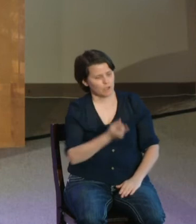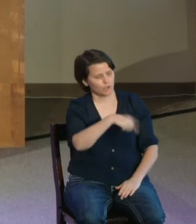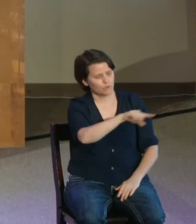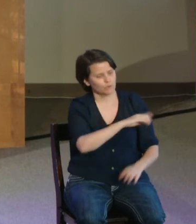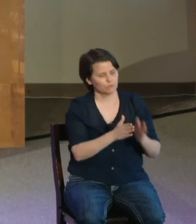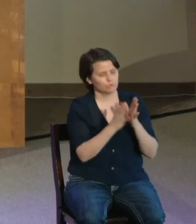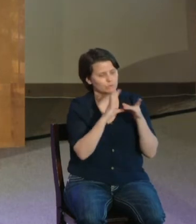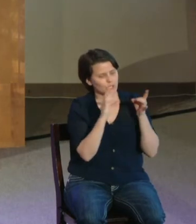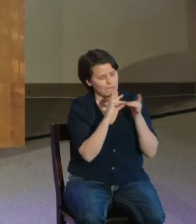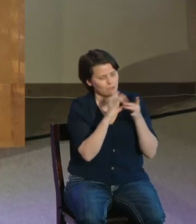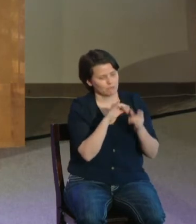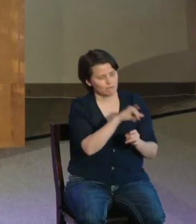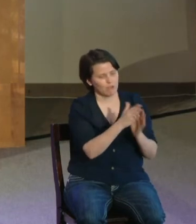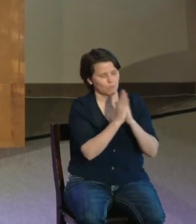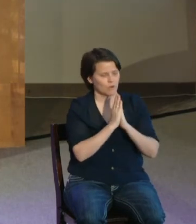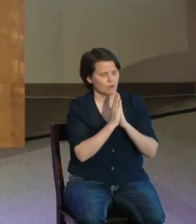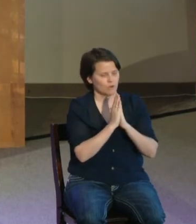prayer.